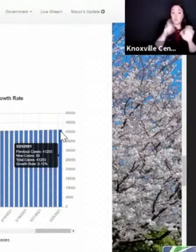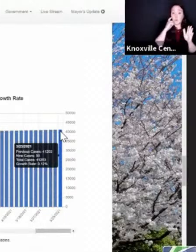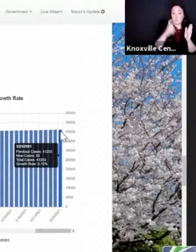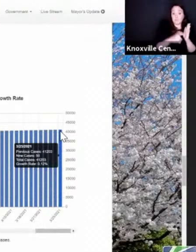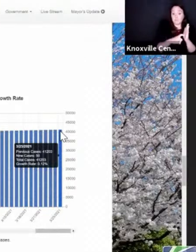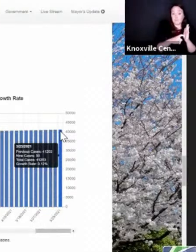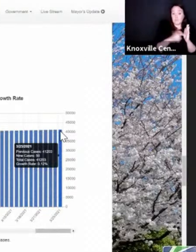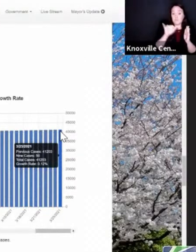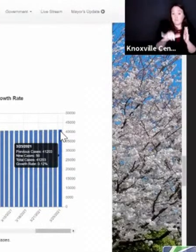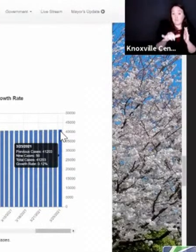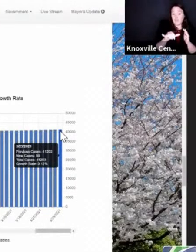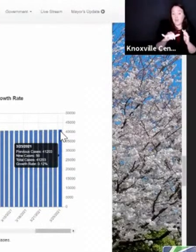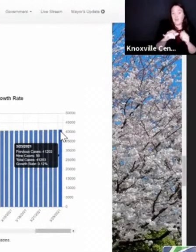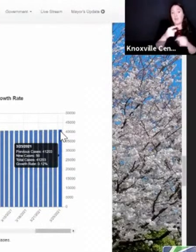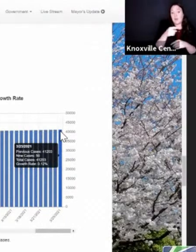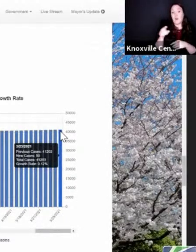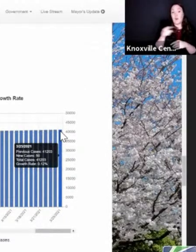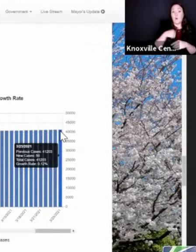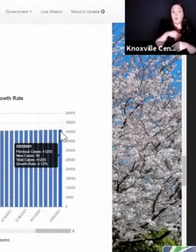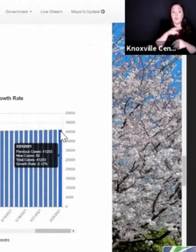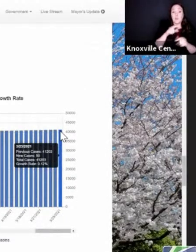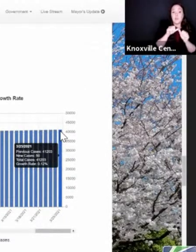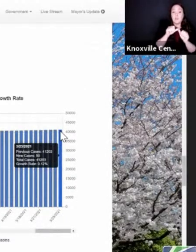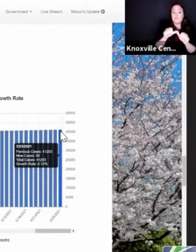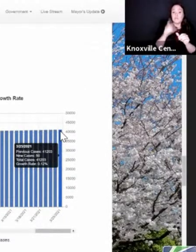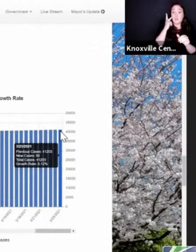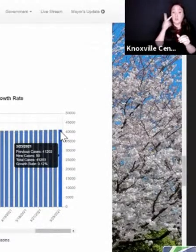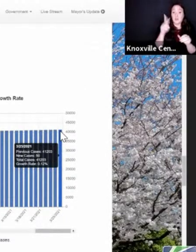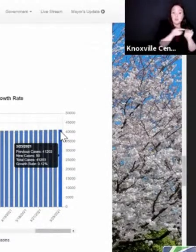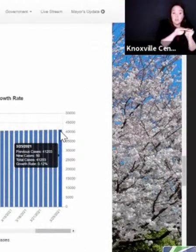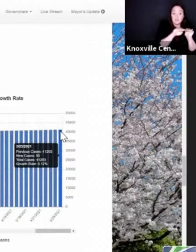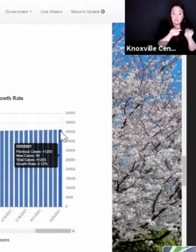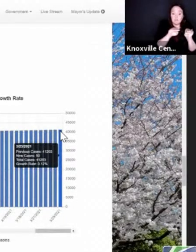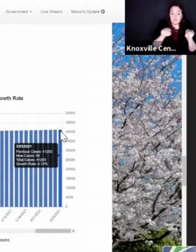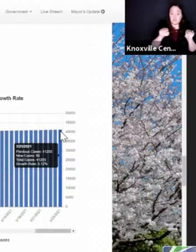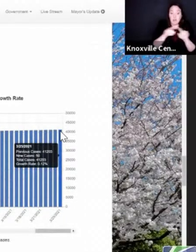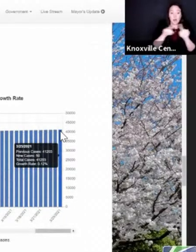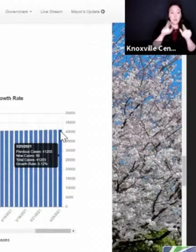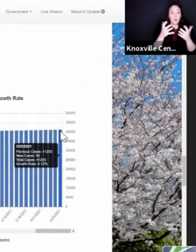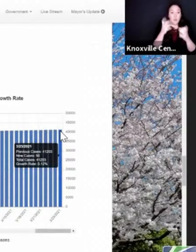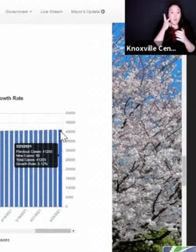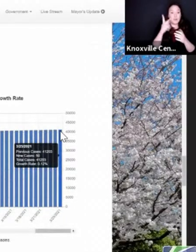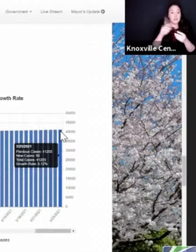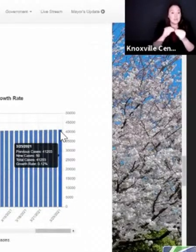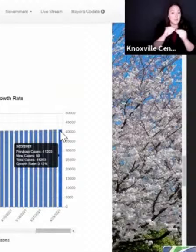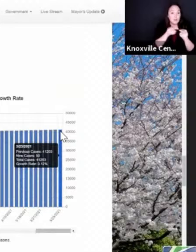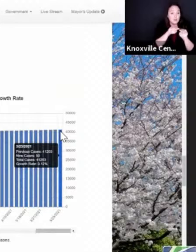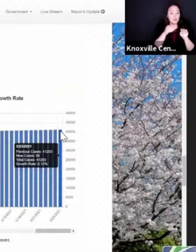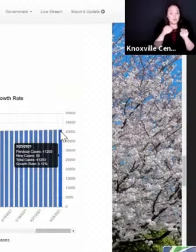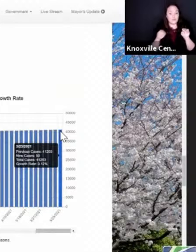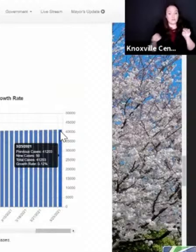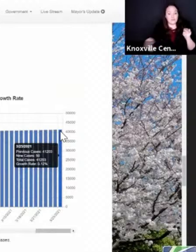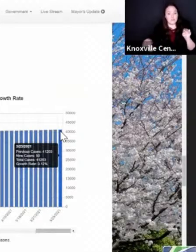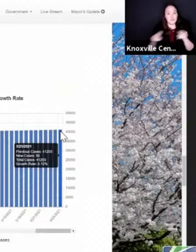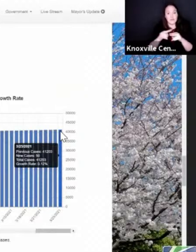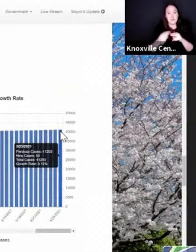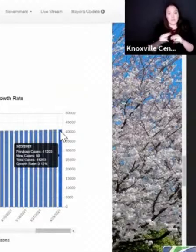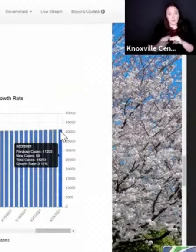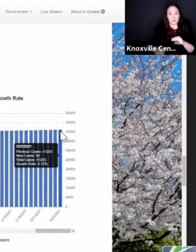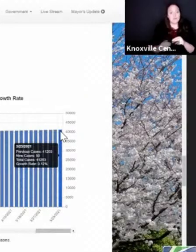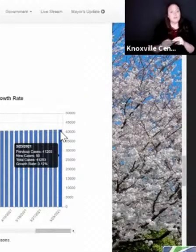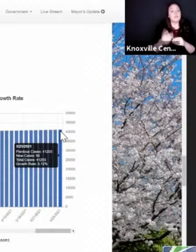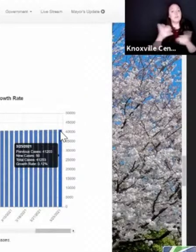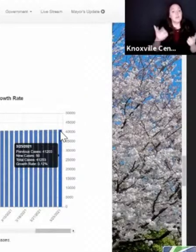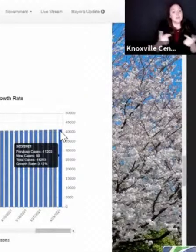on that front that we continue to see a plateau when we'd rather see these numbers continue to decrease. So we want to still